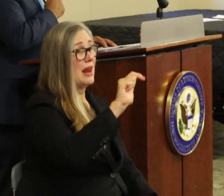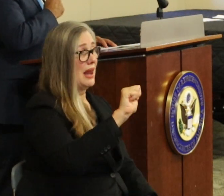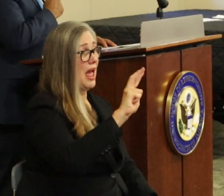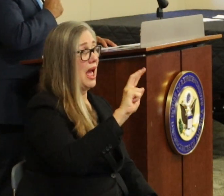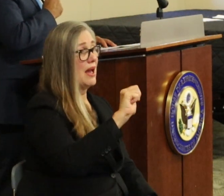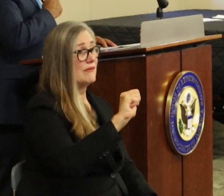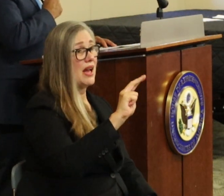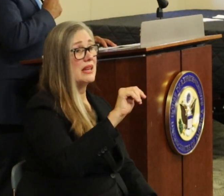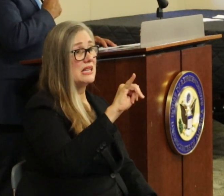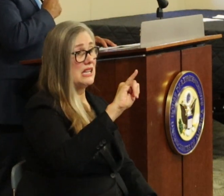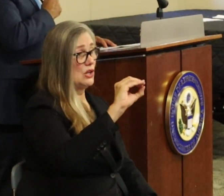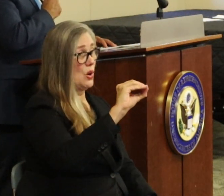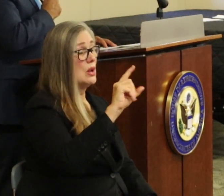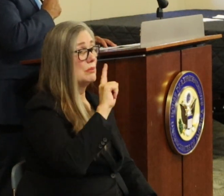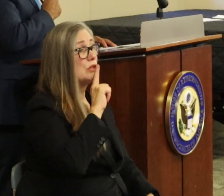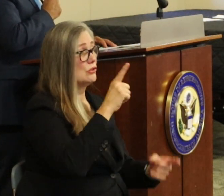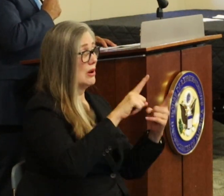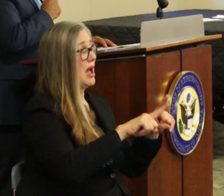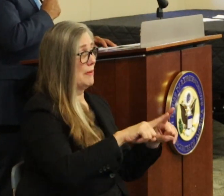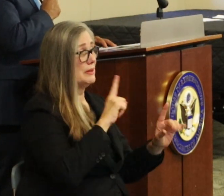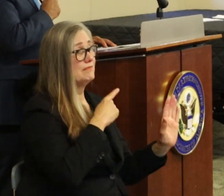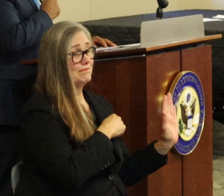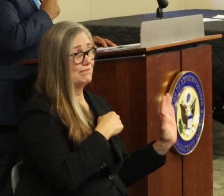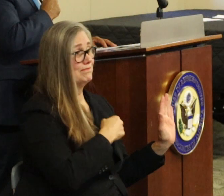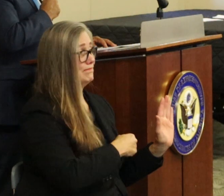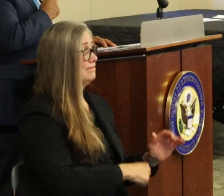cities to make sure that we can make that happen.